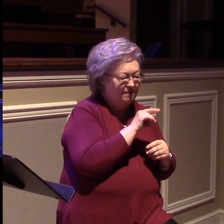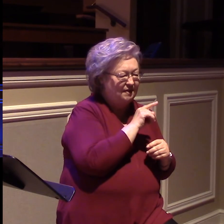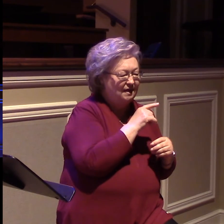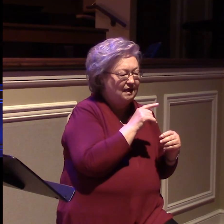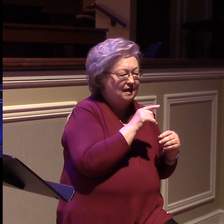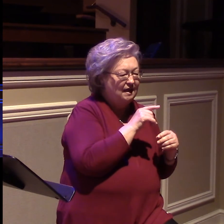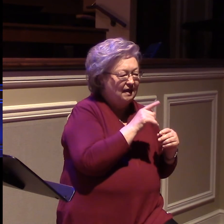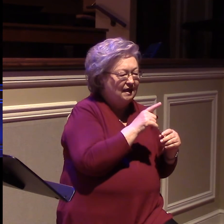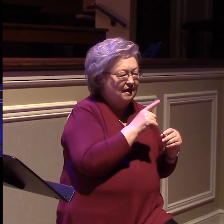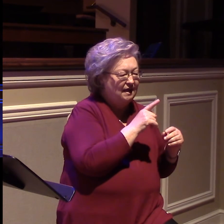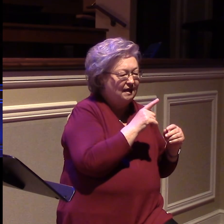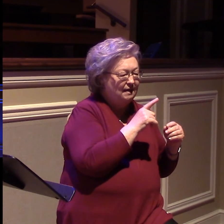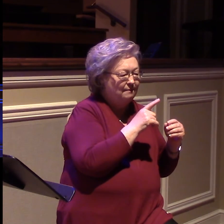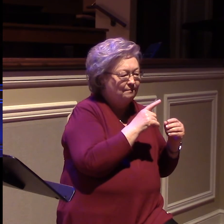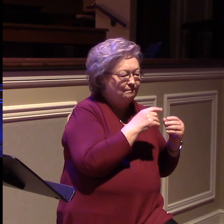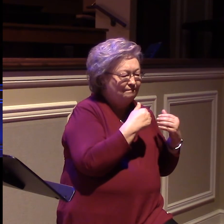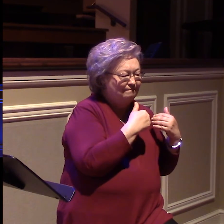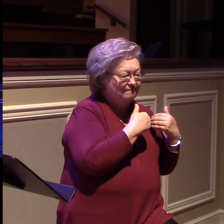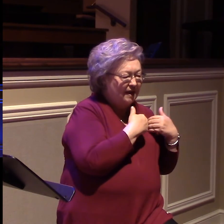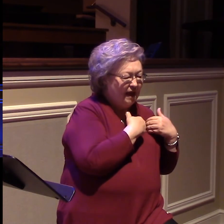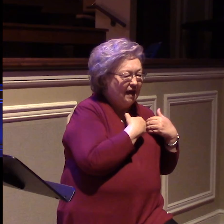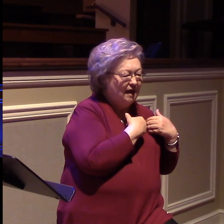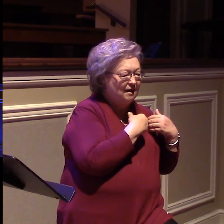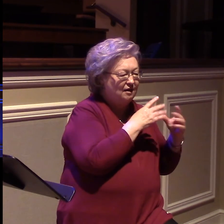So no matter what's gone wrong,